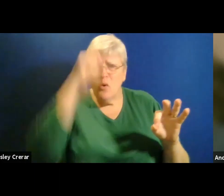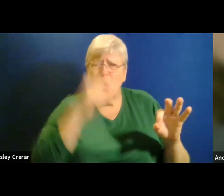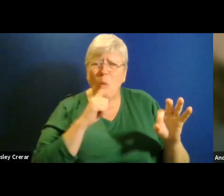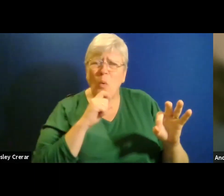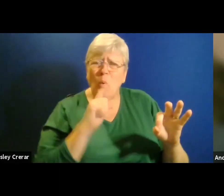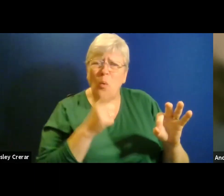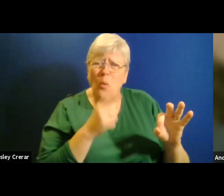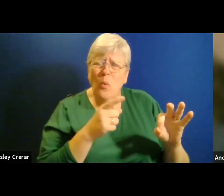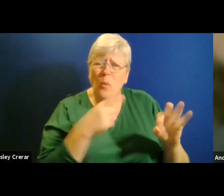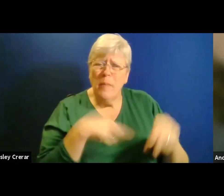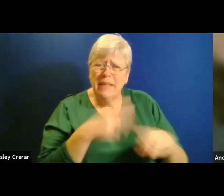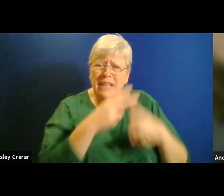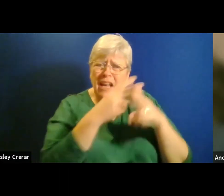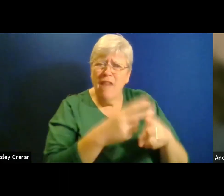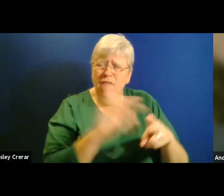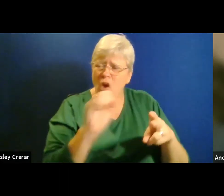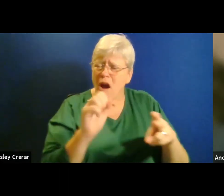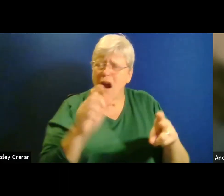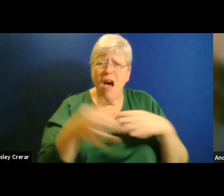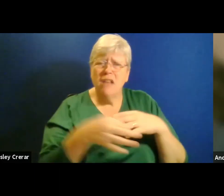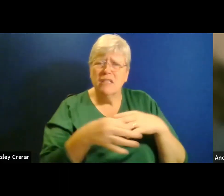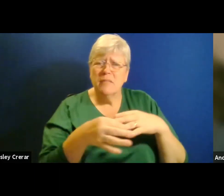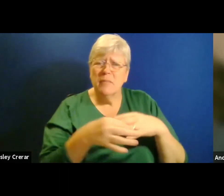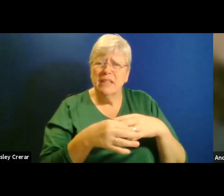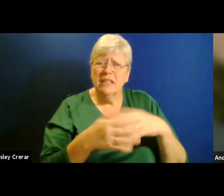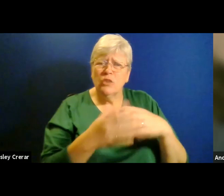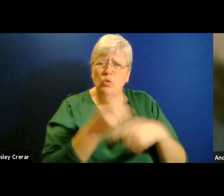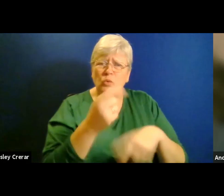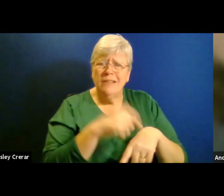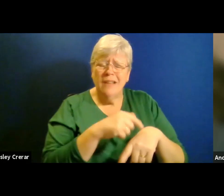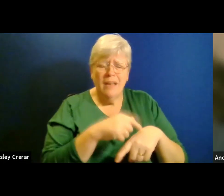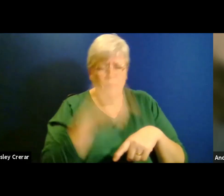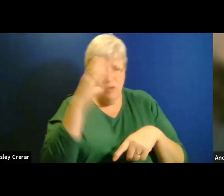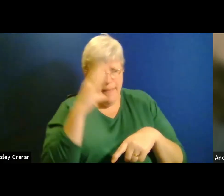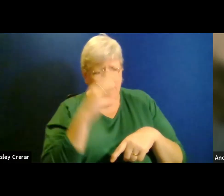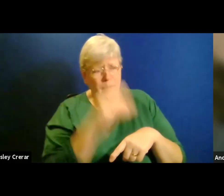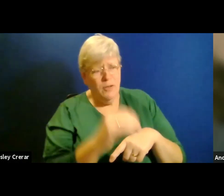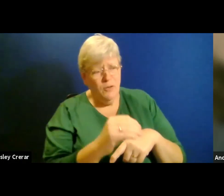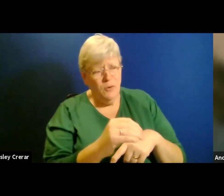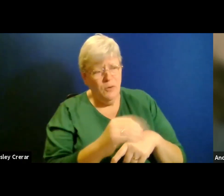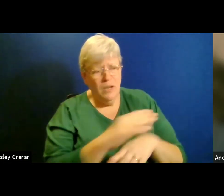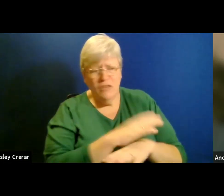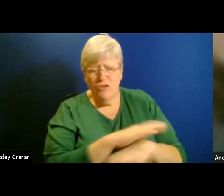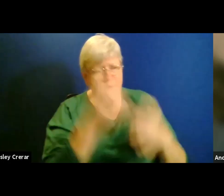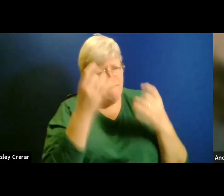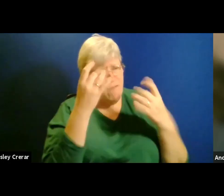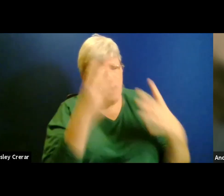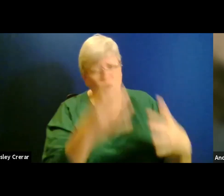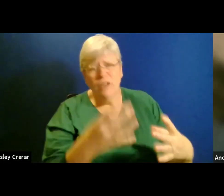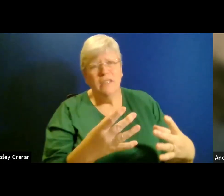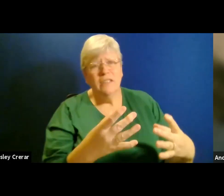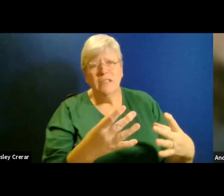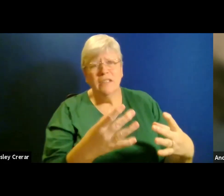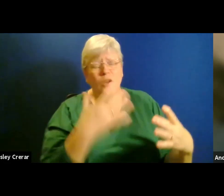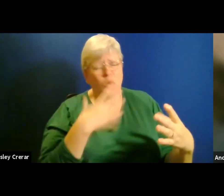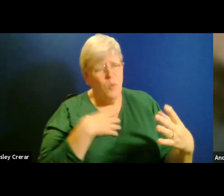who had cared for her husband, who had took the time to let him know that wherever he was, that he wasn't forgotten. She wanted to